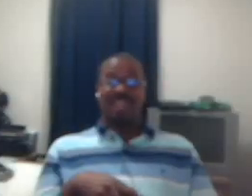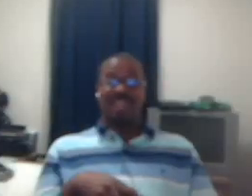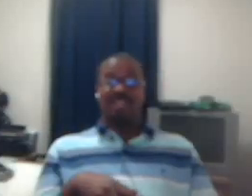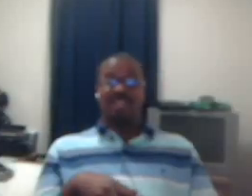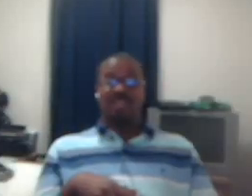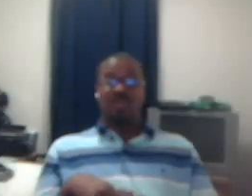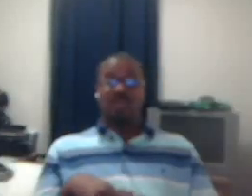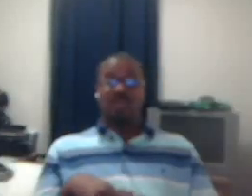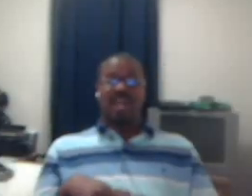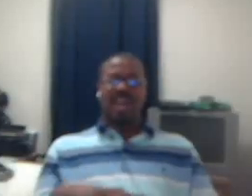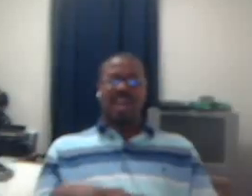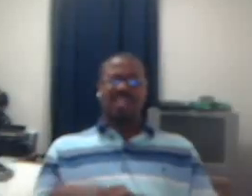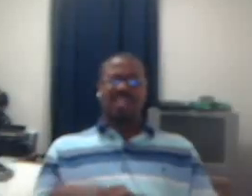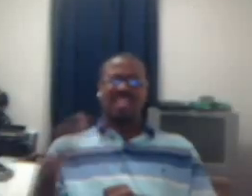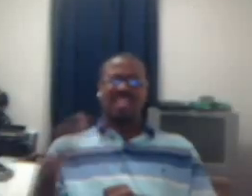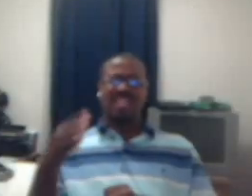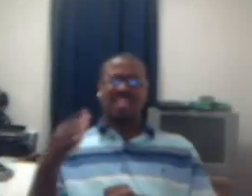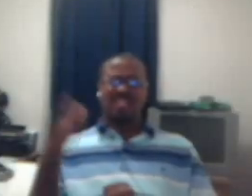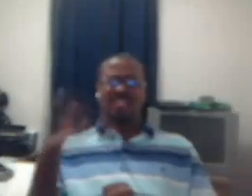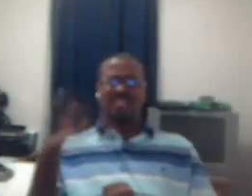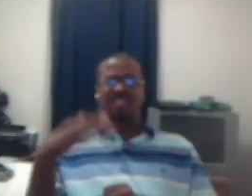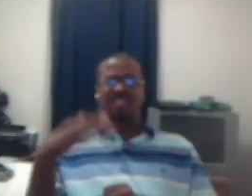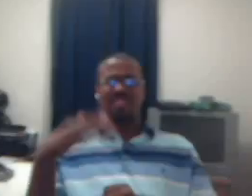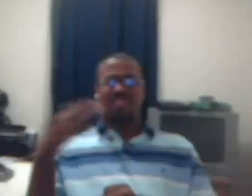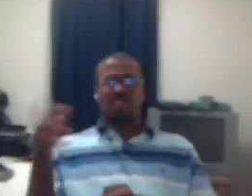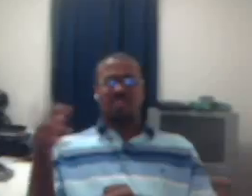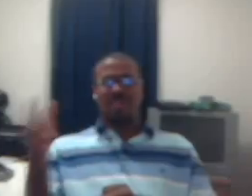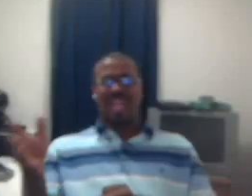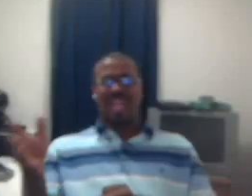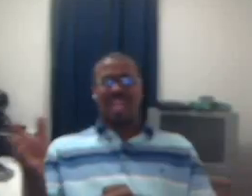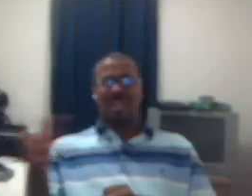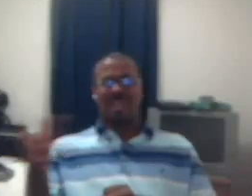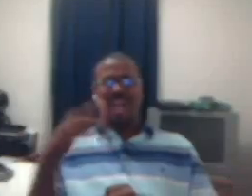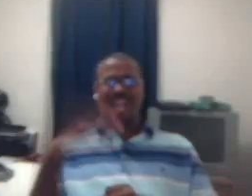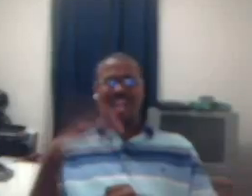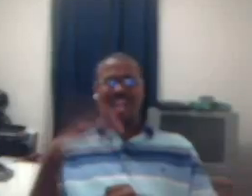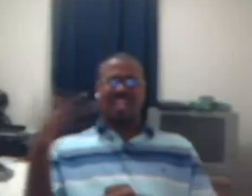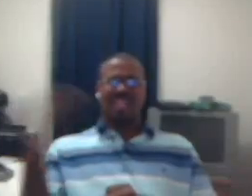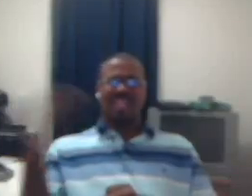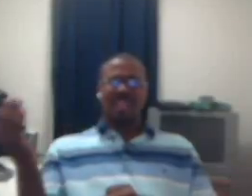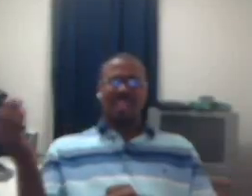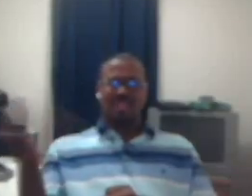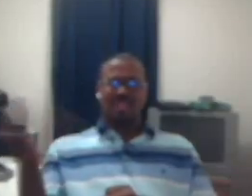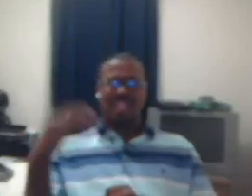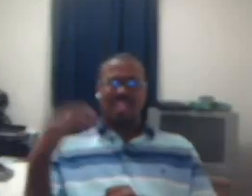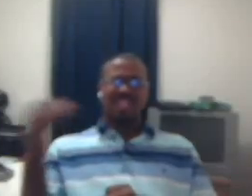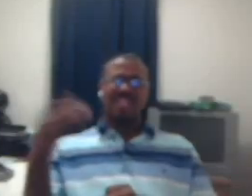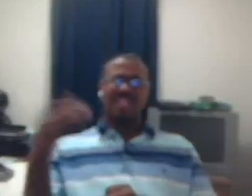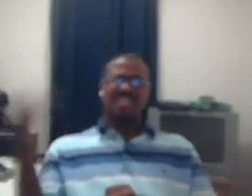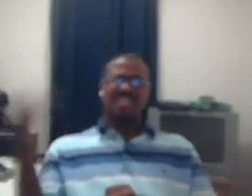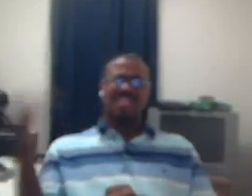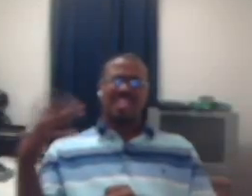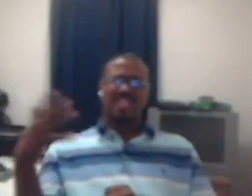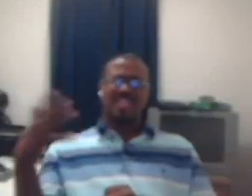blast, you know? I don't think he said the woman name. I gotta look at that video again to see if he said that